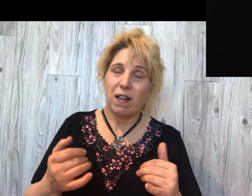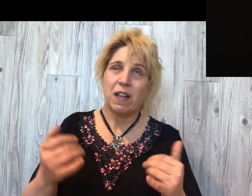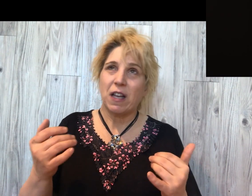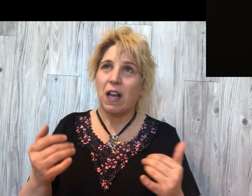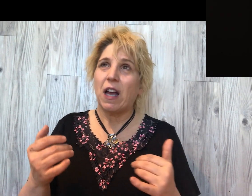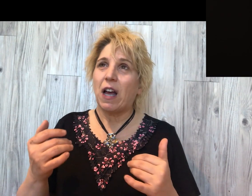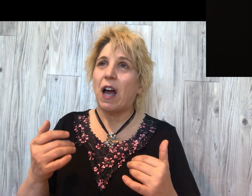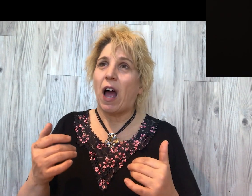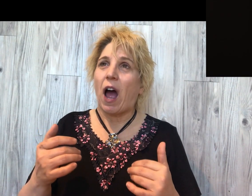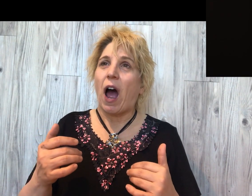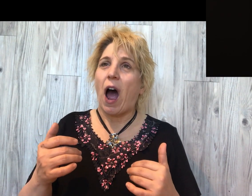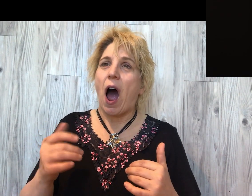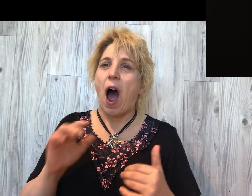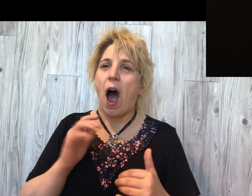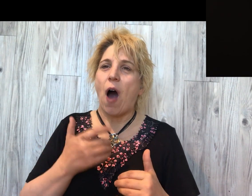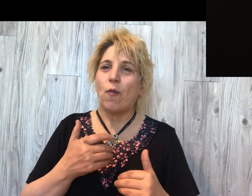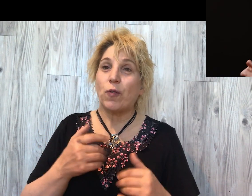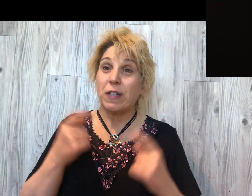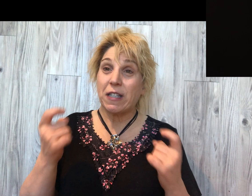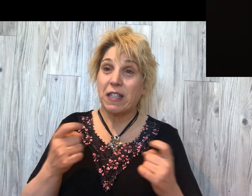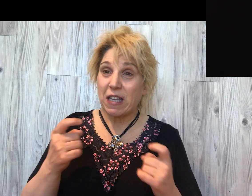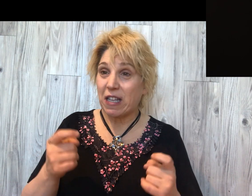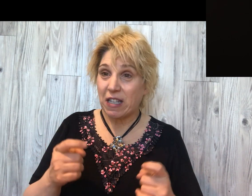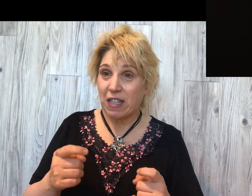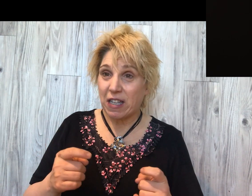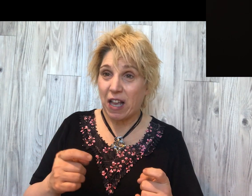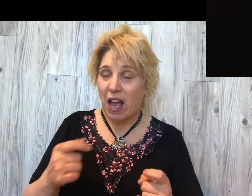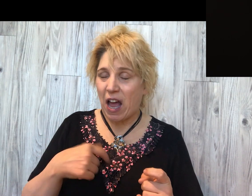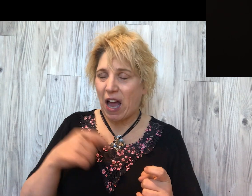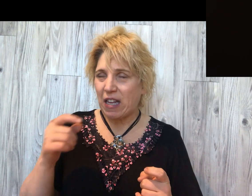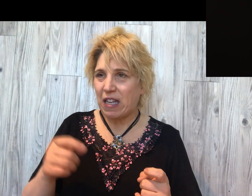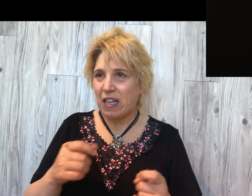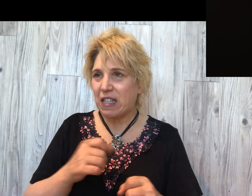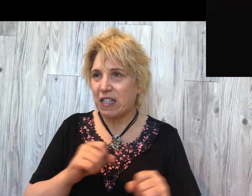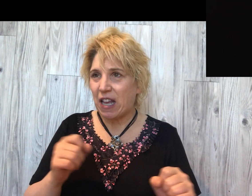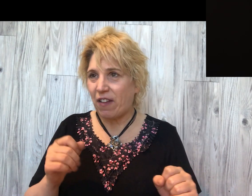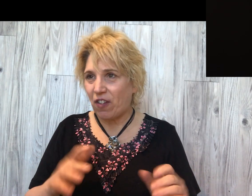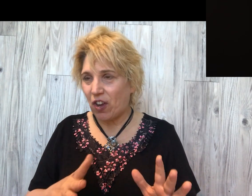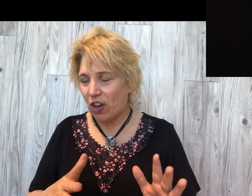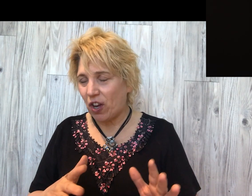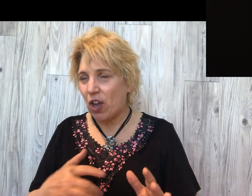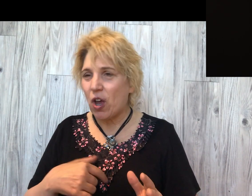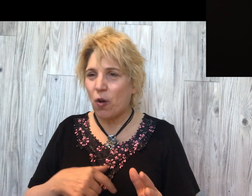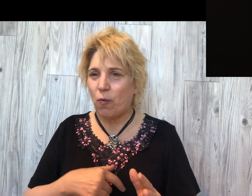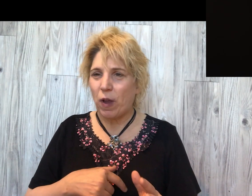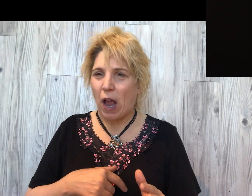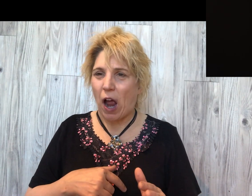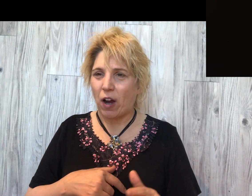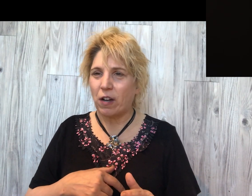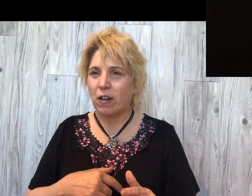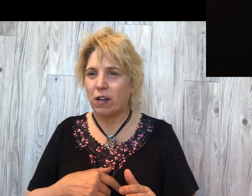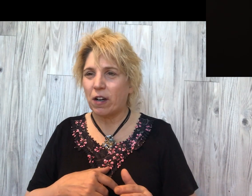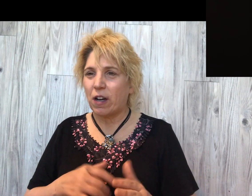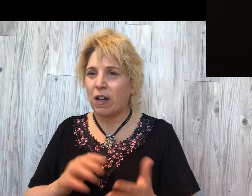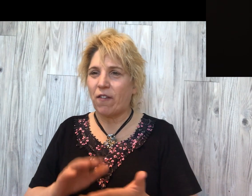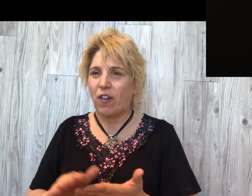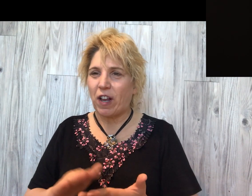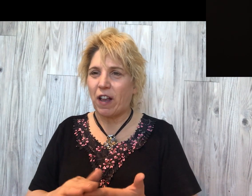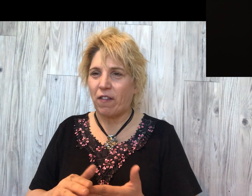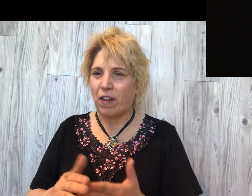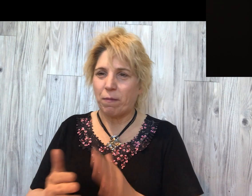In confessing our sins and acknowledging our need of a Savior, we are justified before